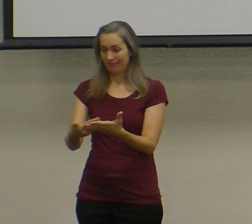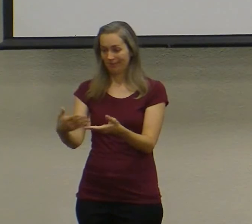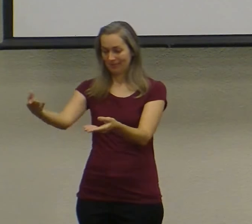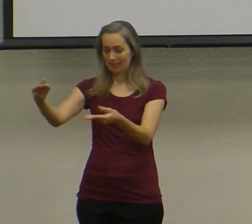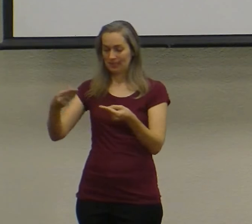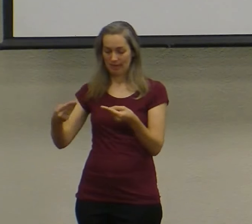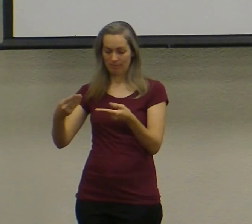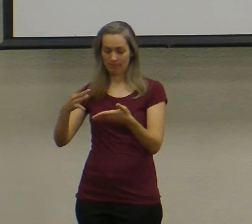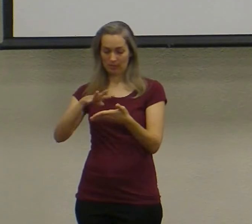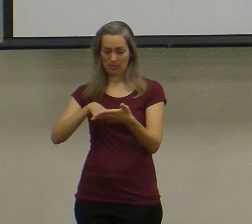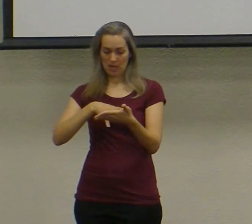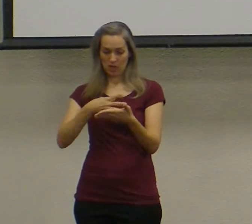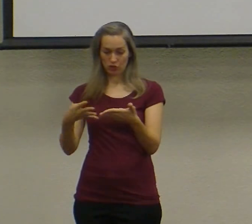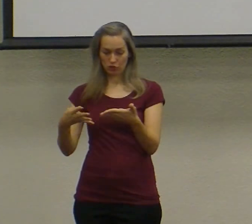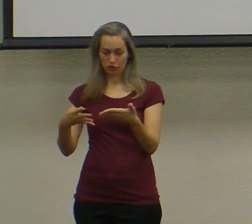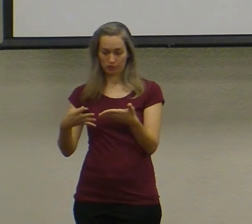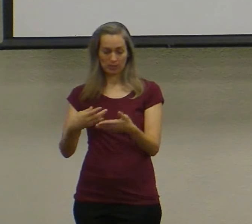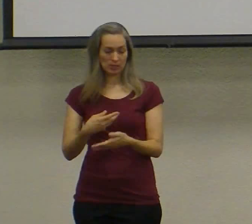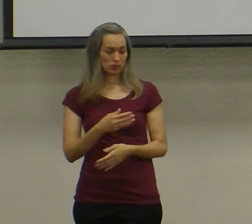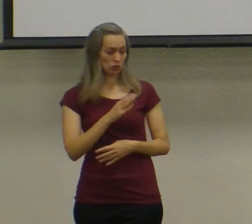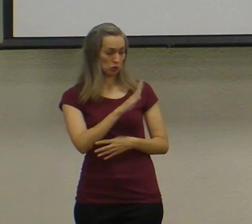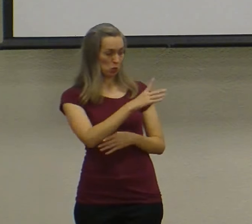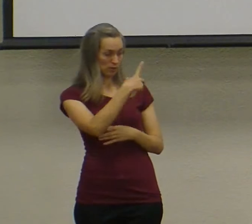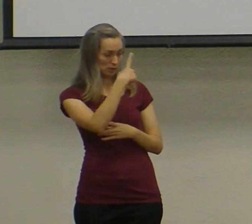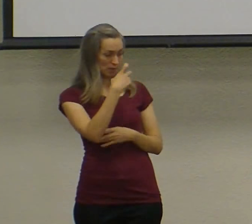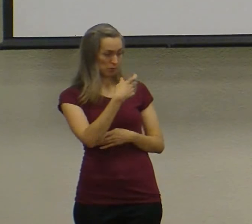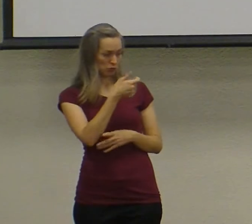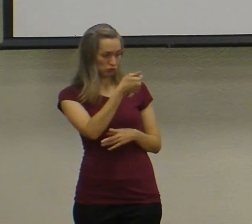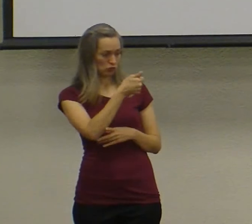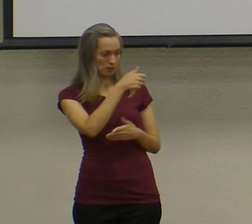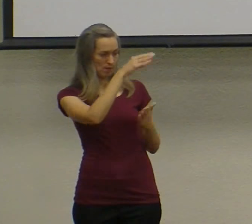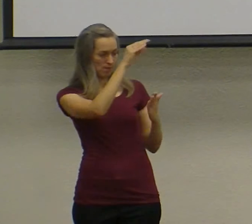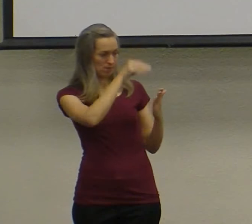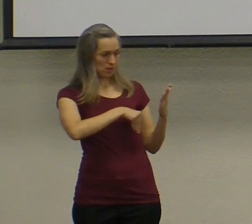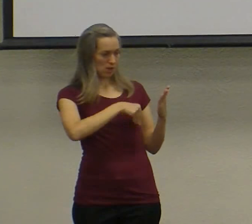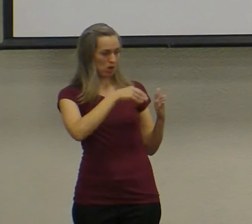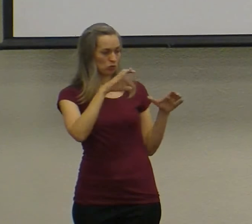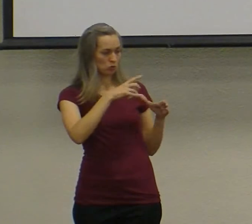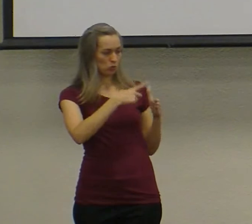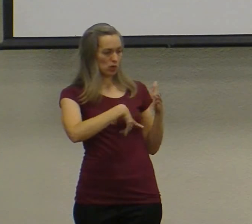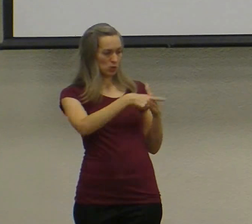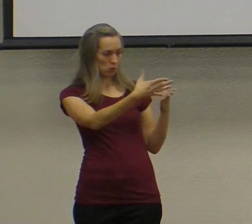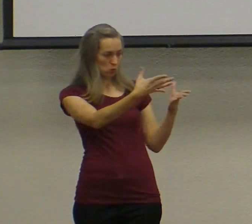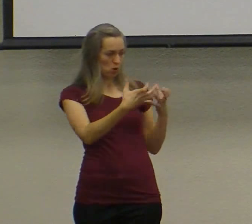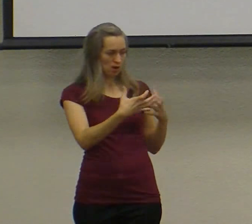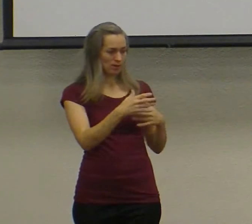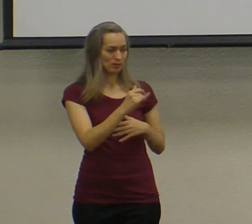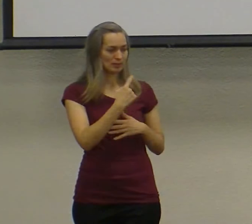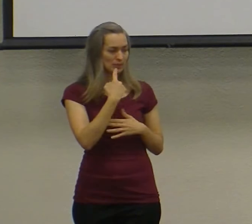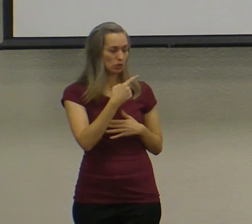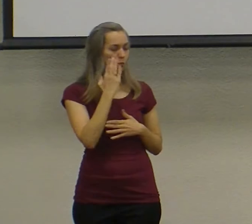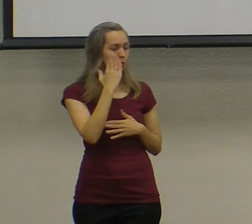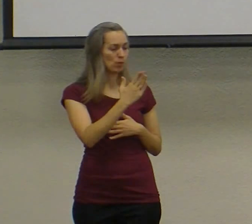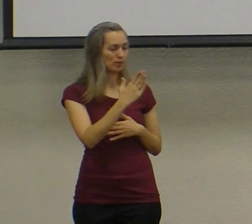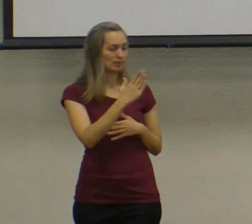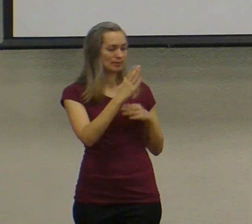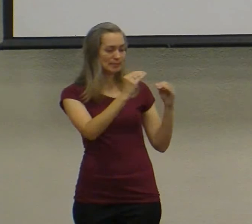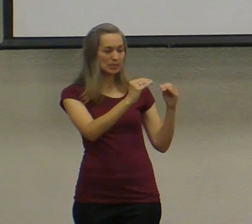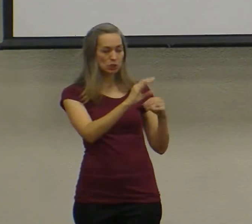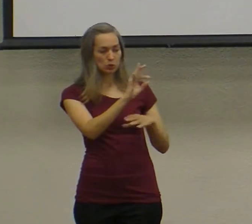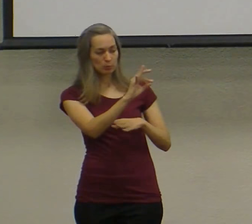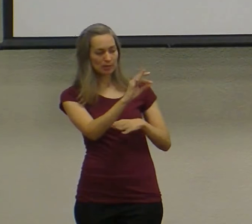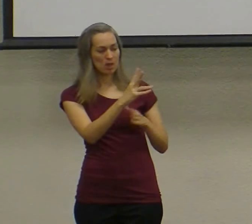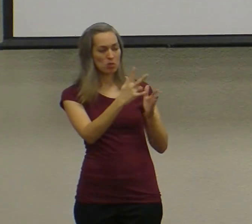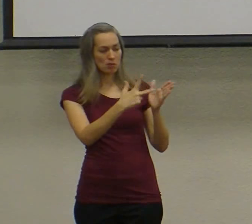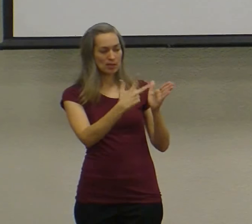This is your summer. Fill it up. Do what you got to do. And they also told me to preach or teach 3 times a week. Sunday morning, Sunday